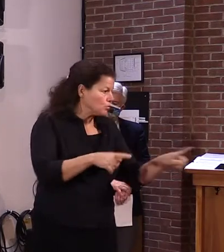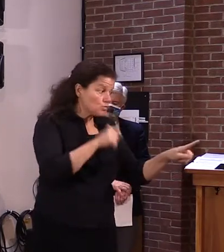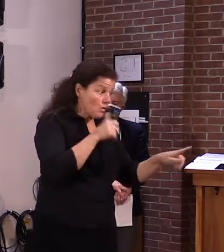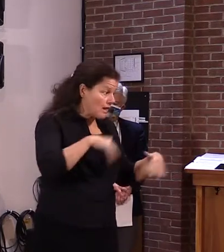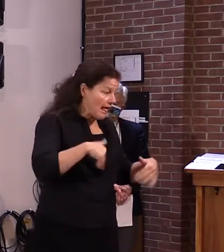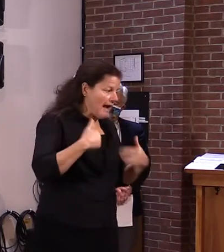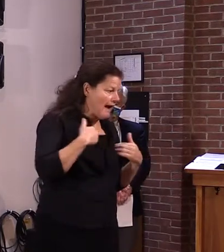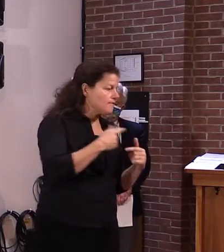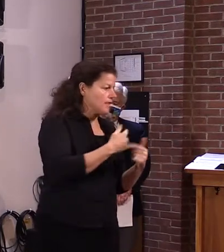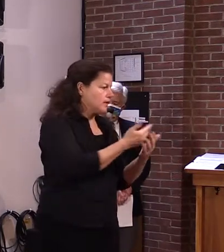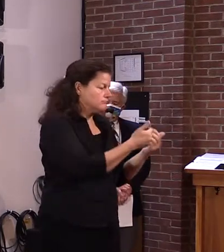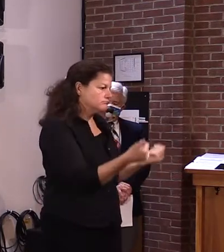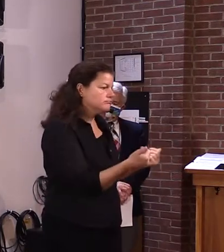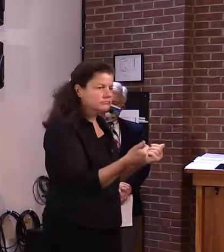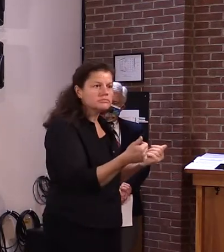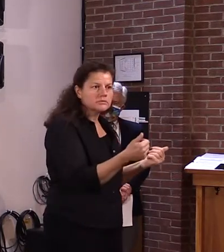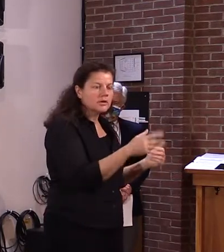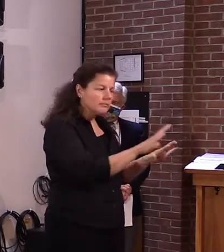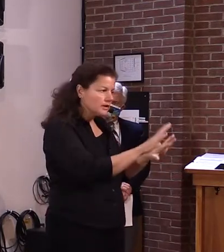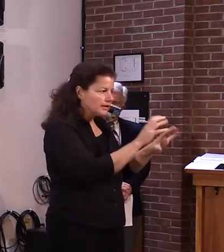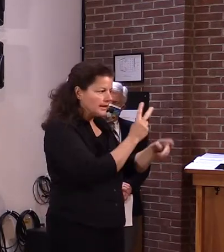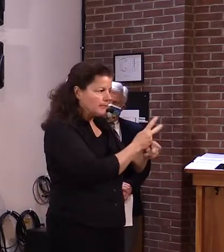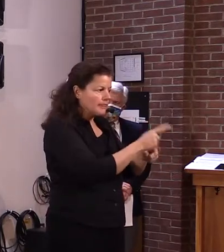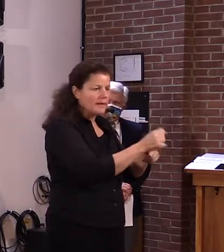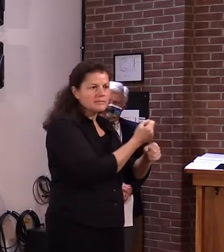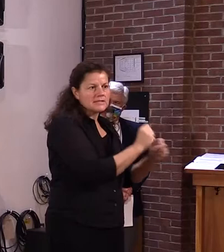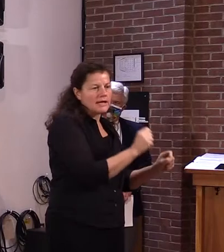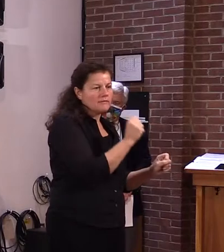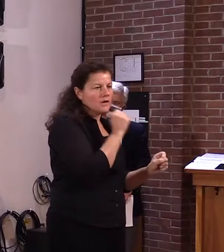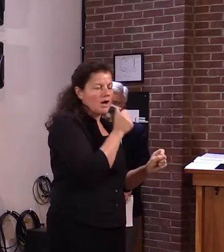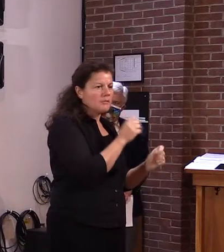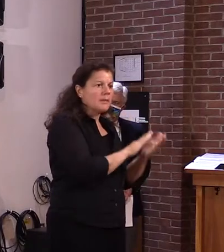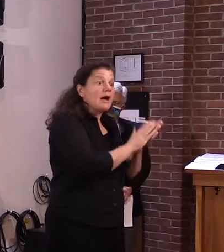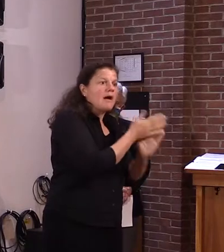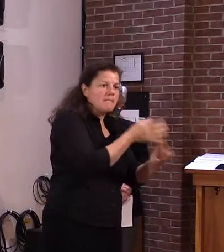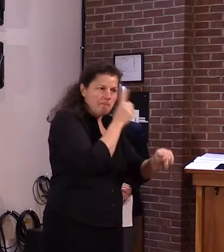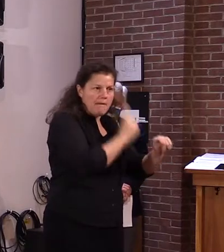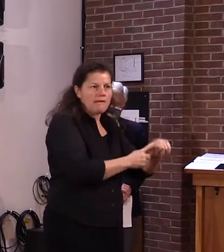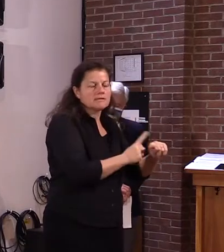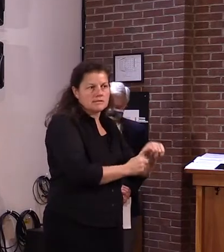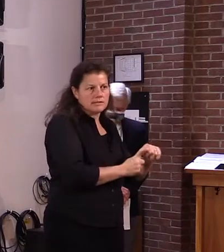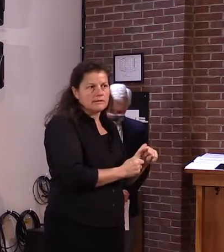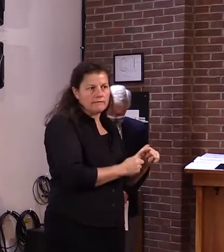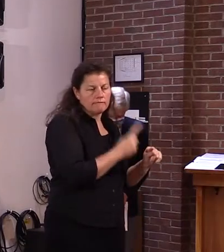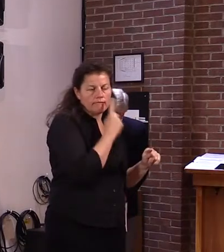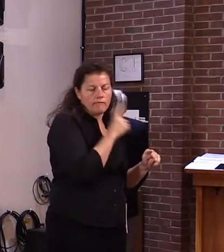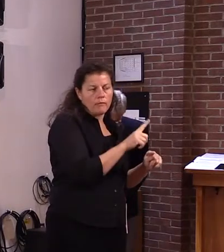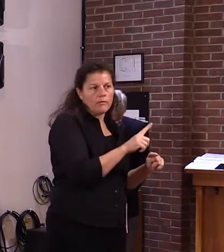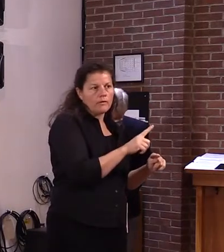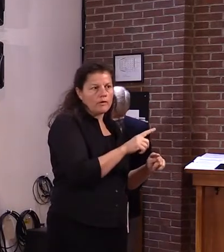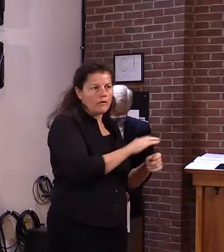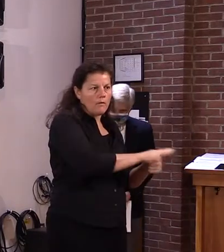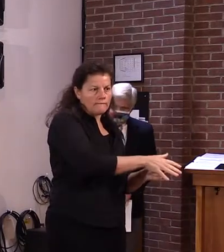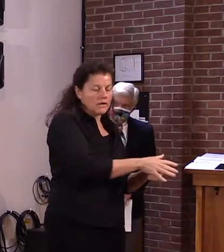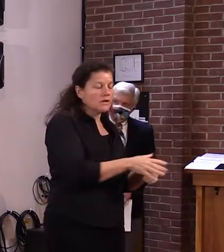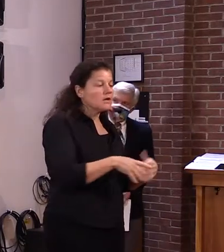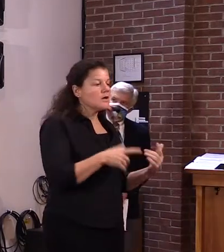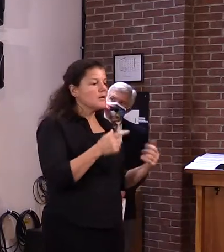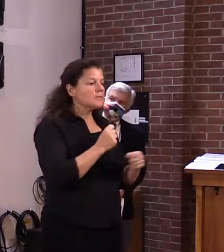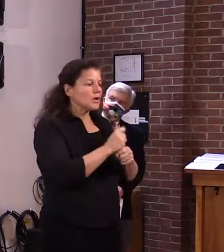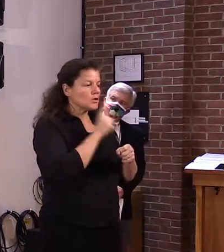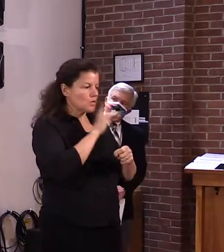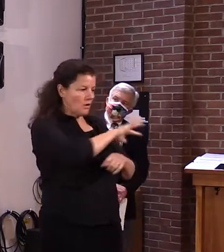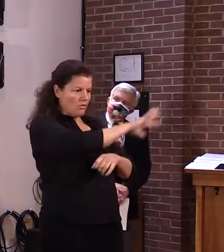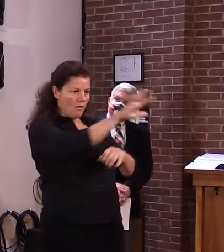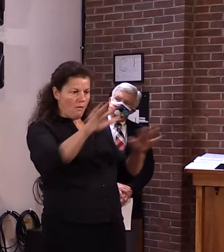hopefully, of getting a positive test. Making sure that the communities that are all together there are not